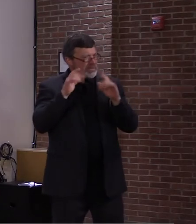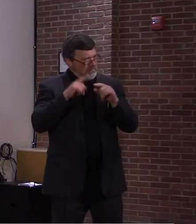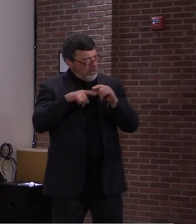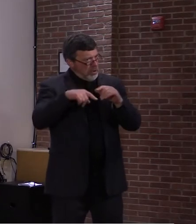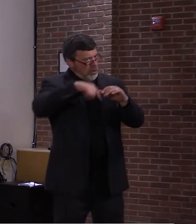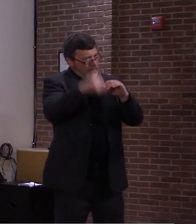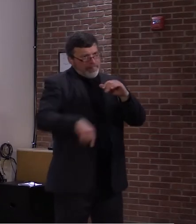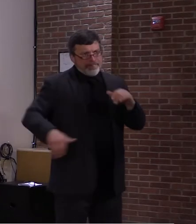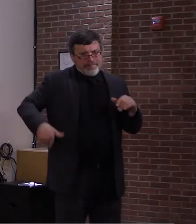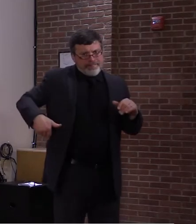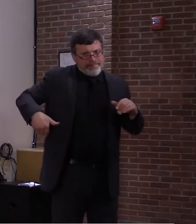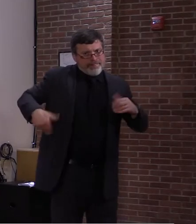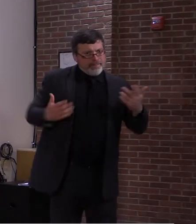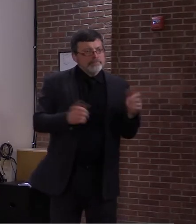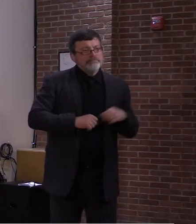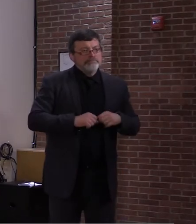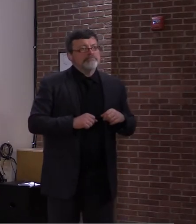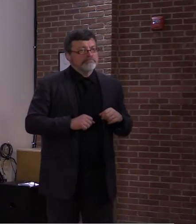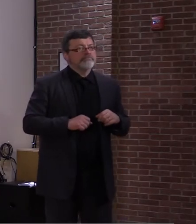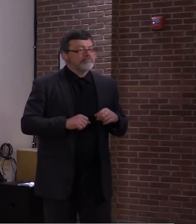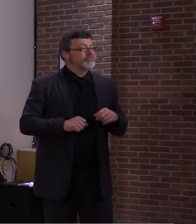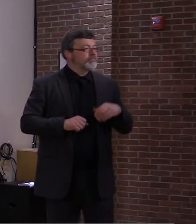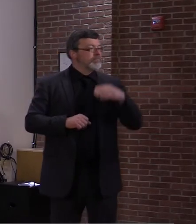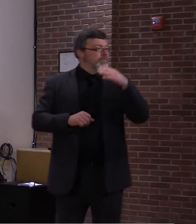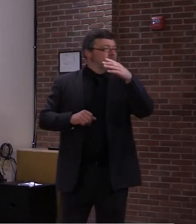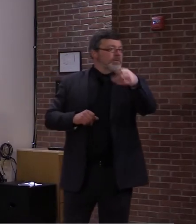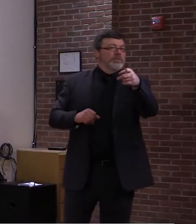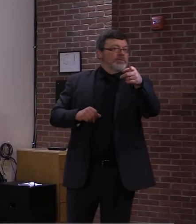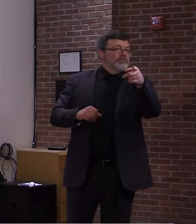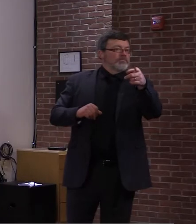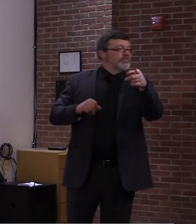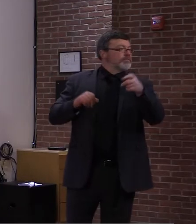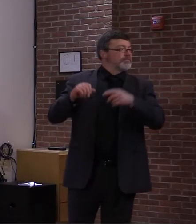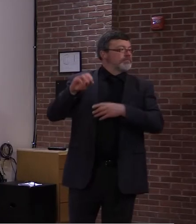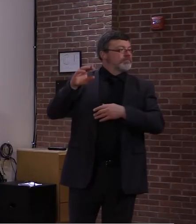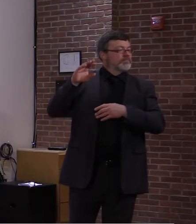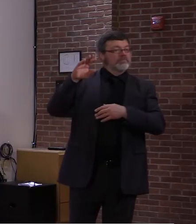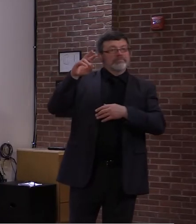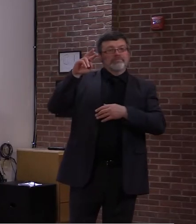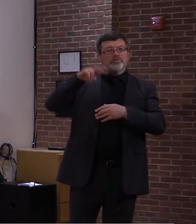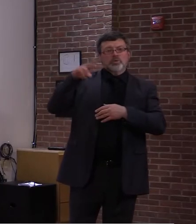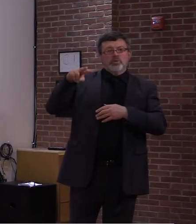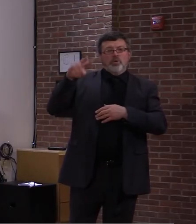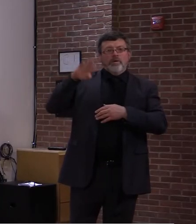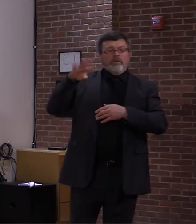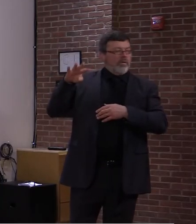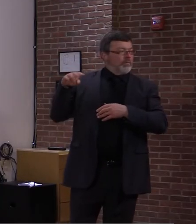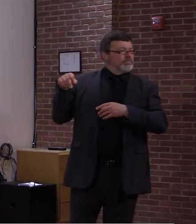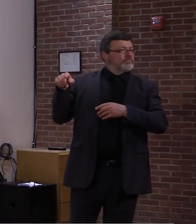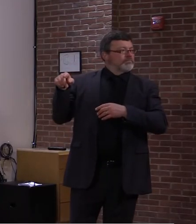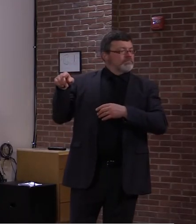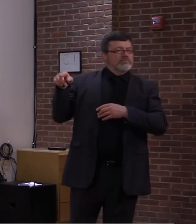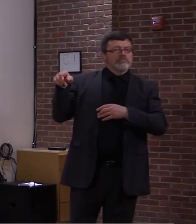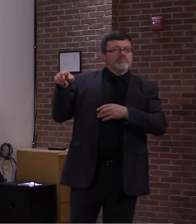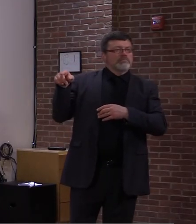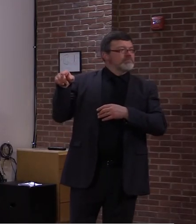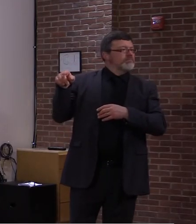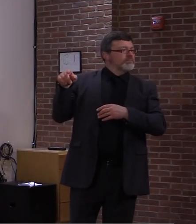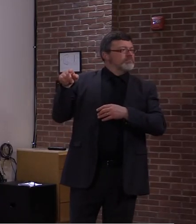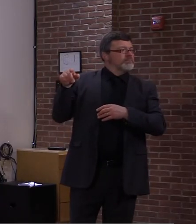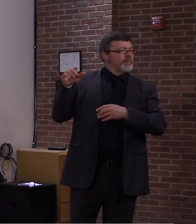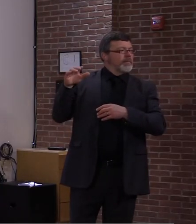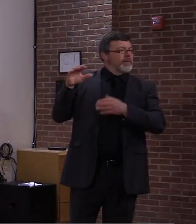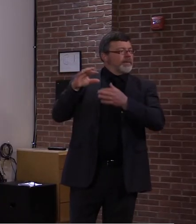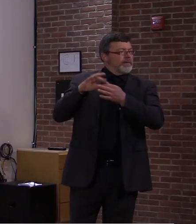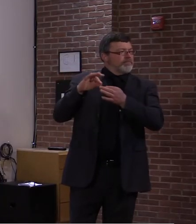Governor, correct me if I'm wrong, but I don't believe you have signed into law the State Code of Ethics bill. How do you plan to